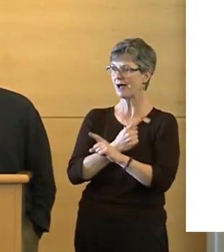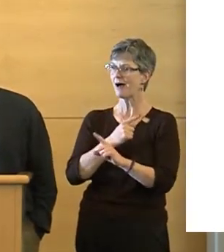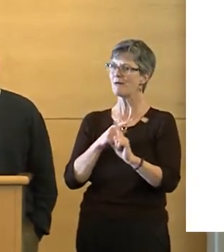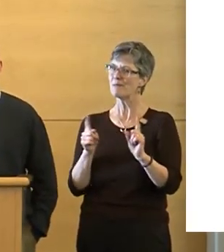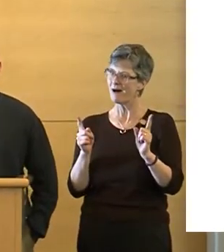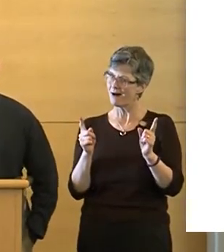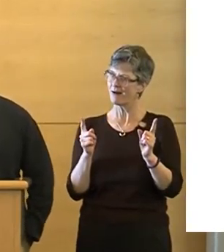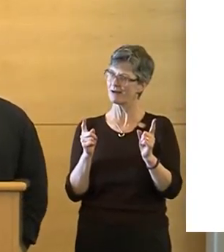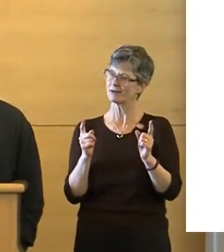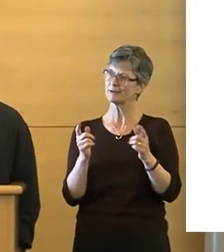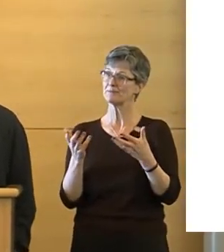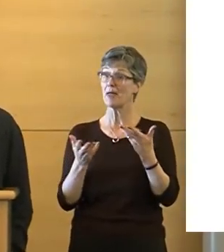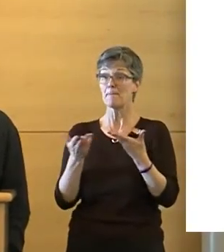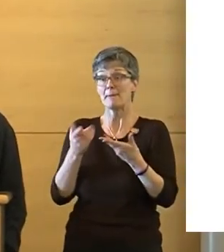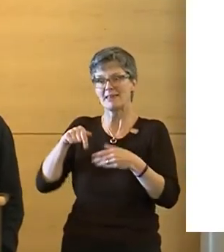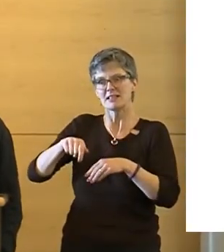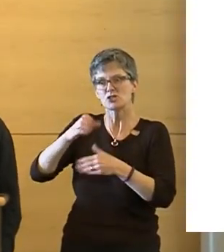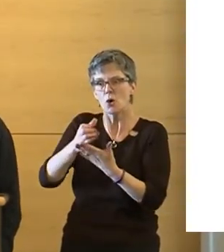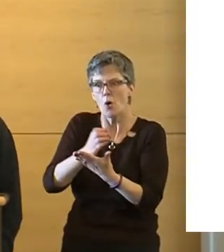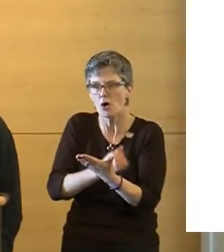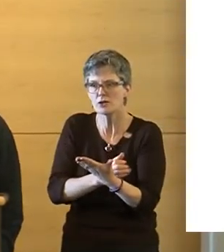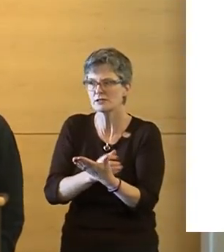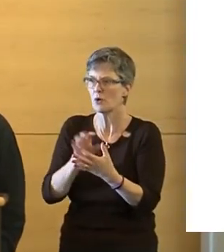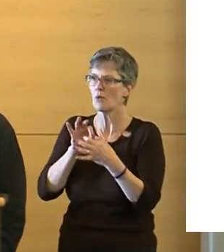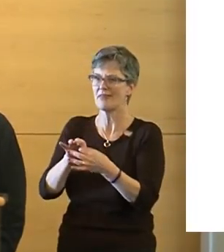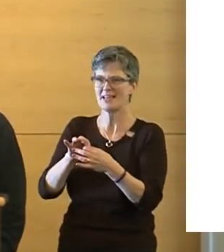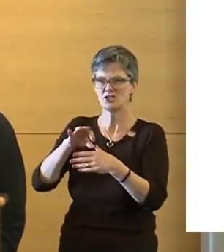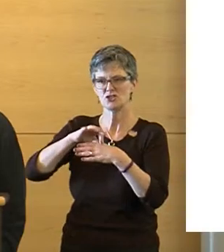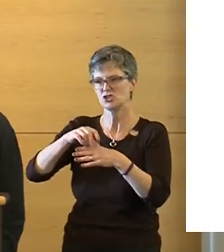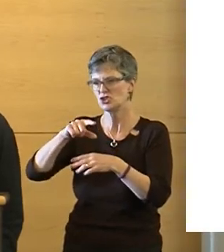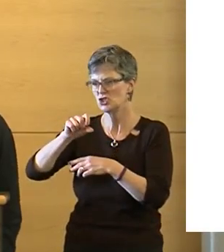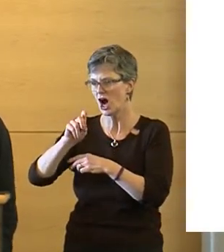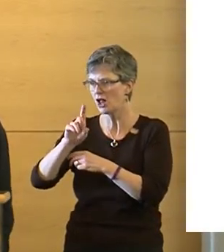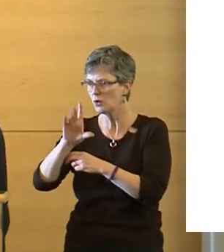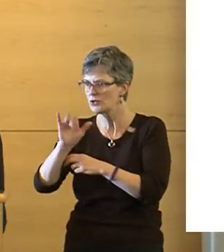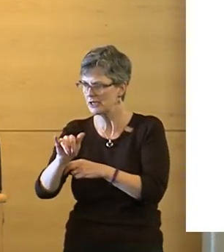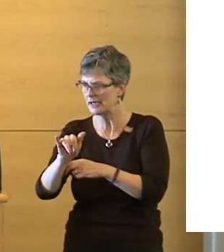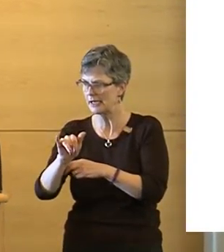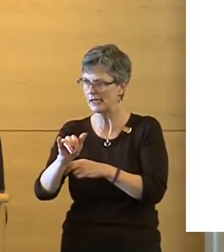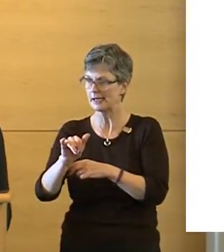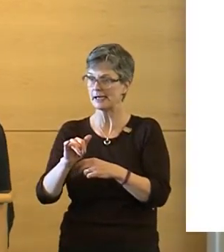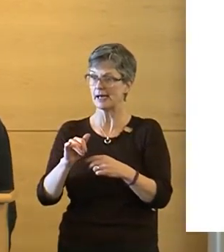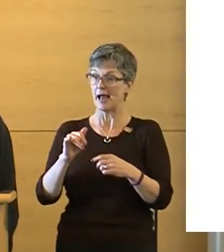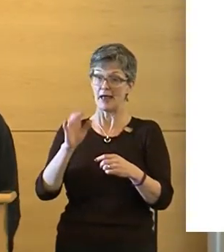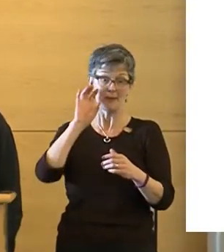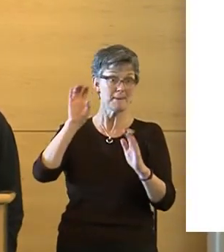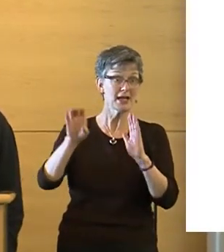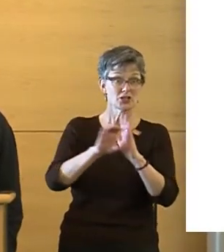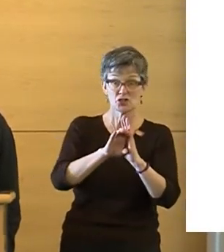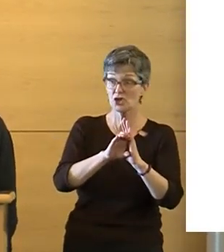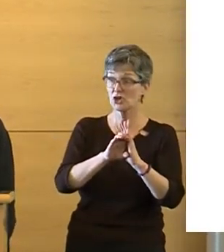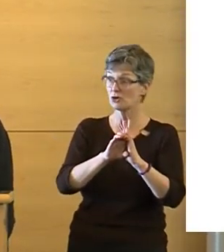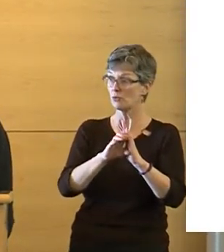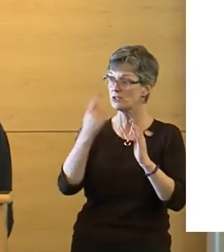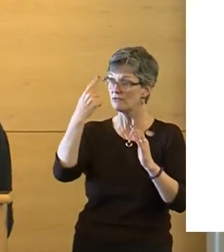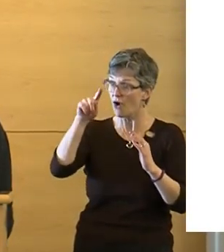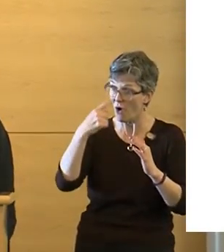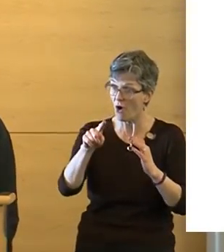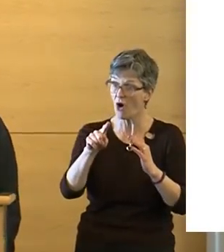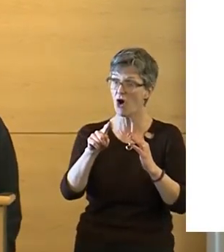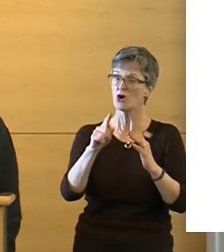Rainier. And the question is then, is that good alt text? Well, it's a photo of Mount Rainier, so it would seem to be, you